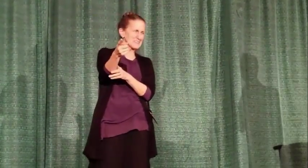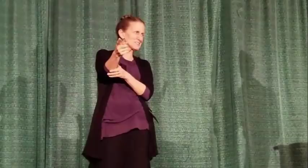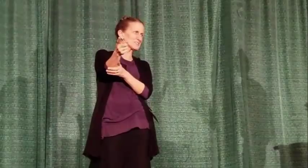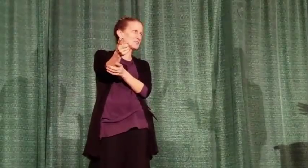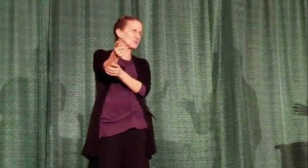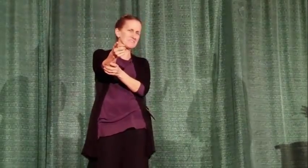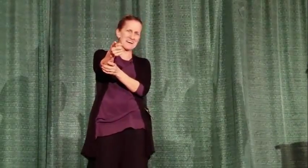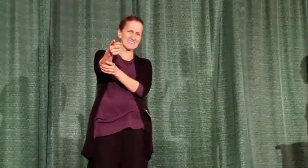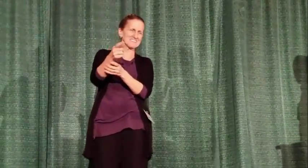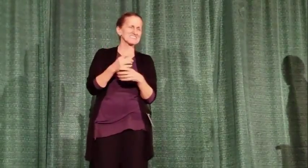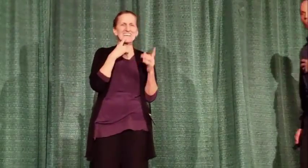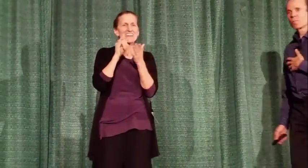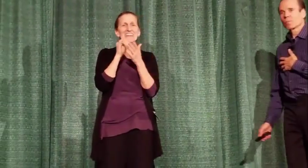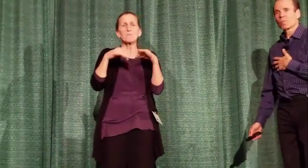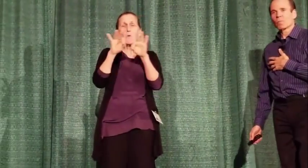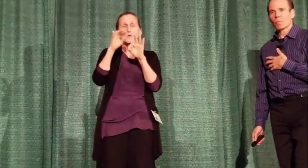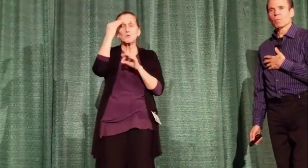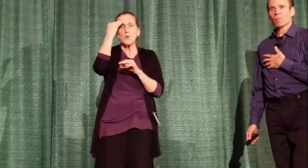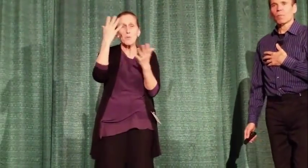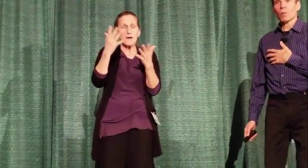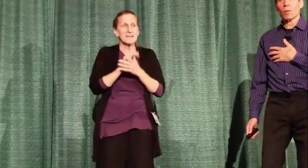All I have